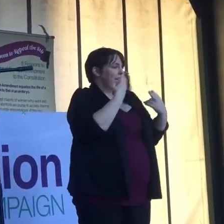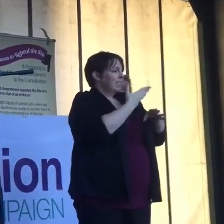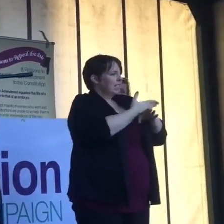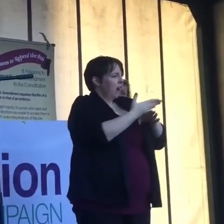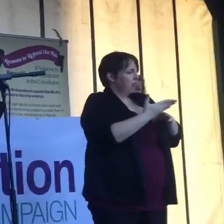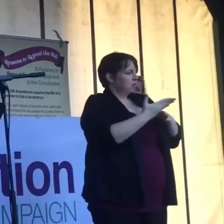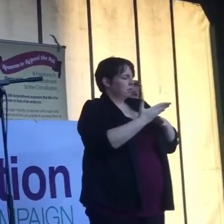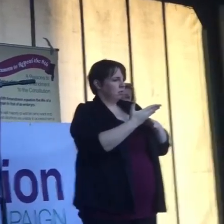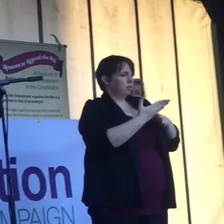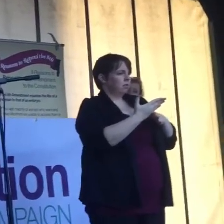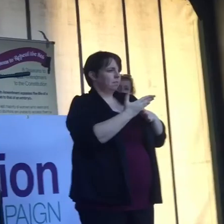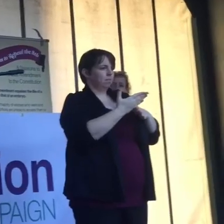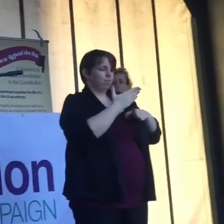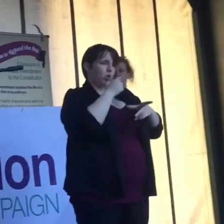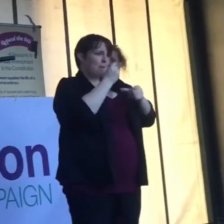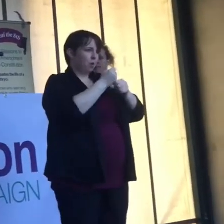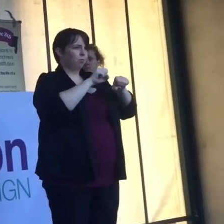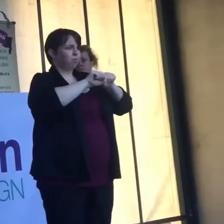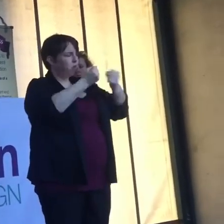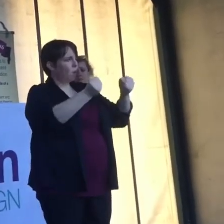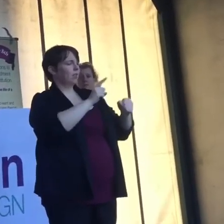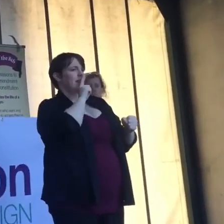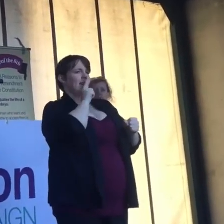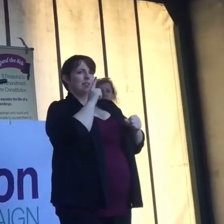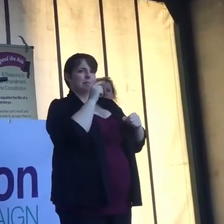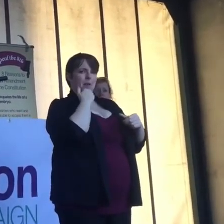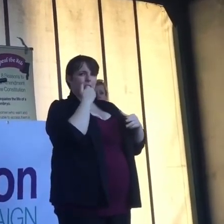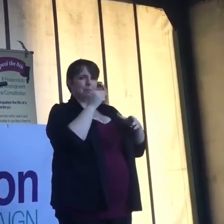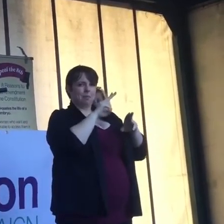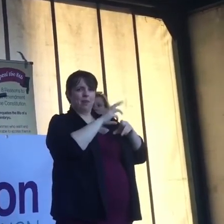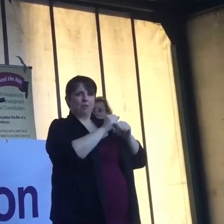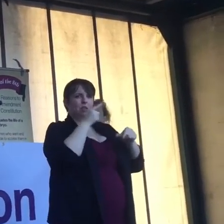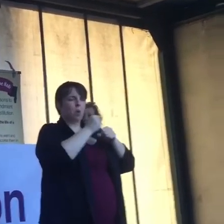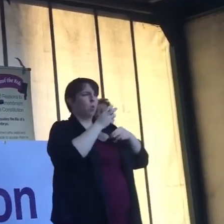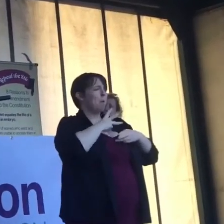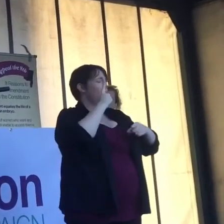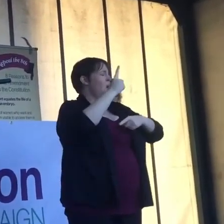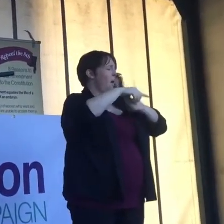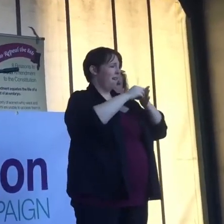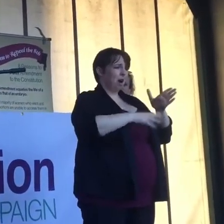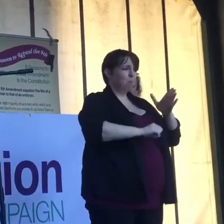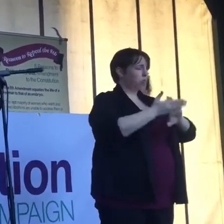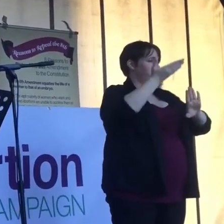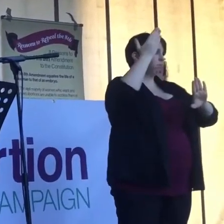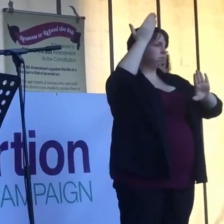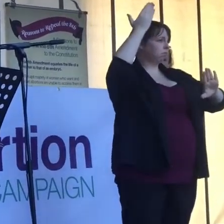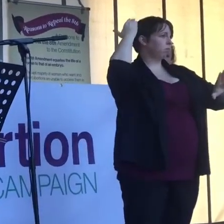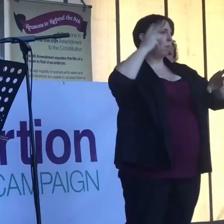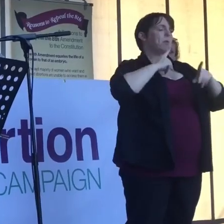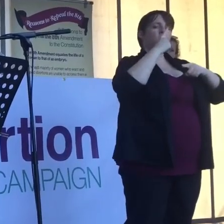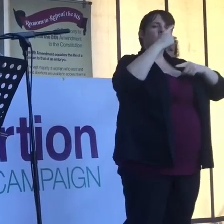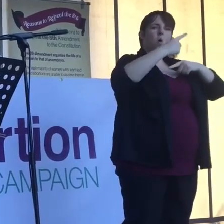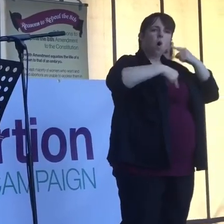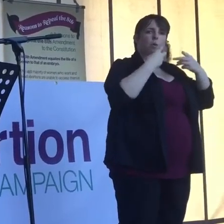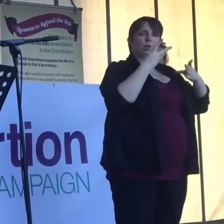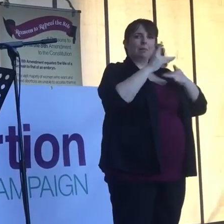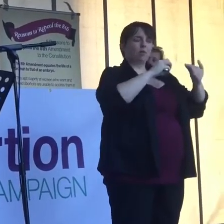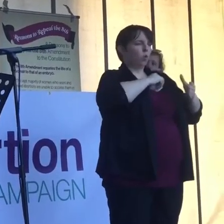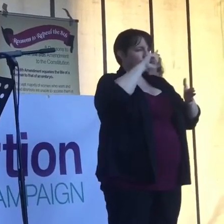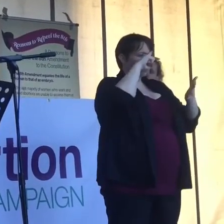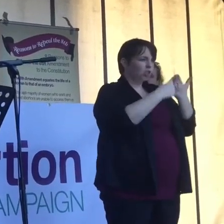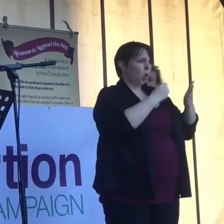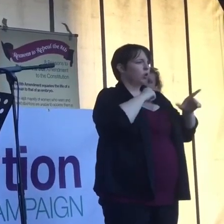breaking the silence and the stigma around this. Because women have always had abortions. They have always sought to make their own